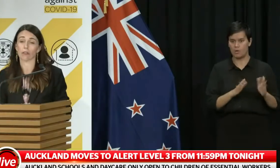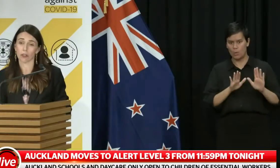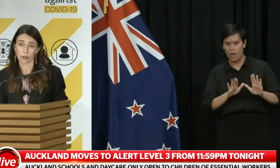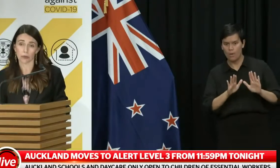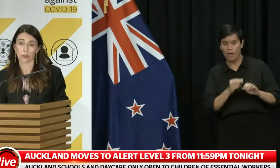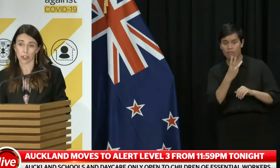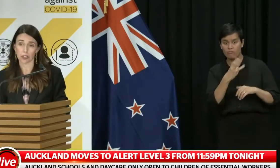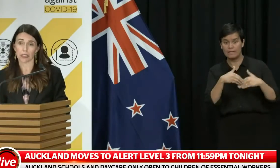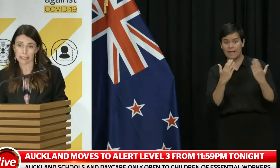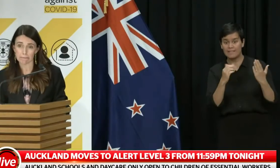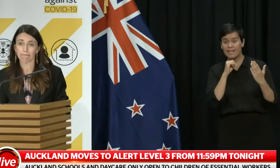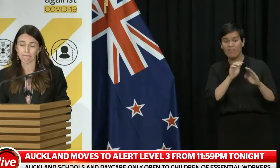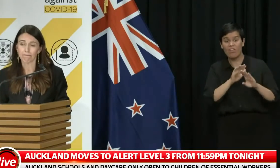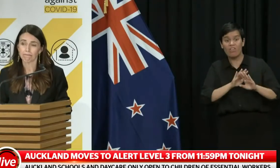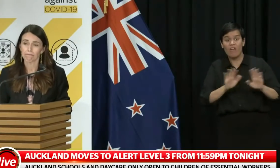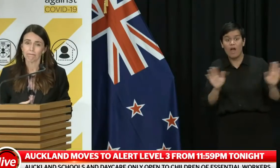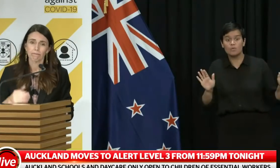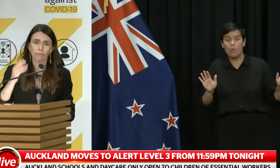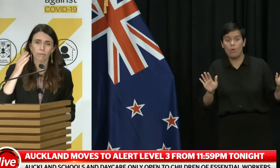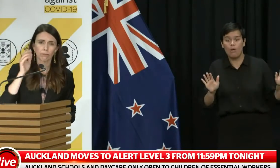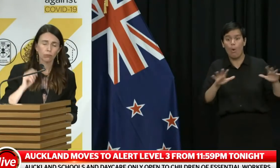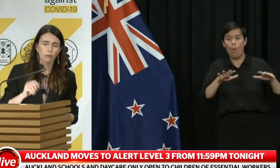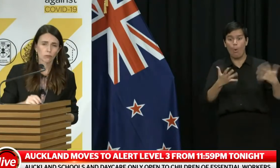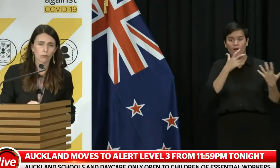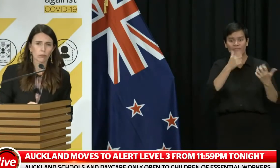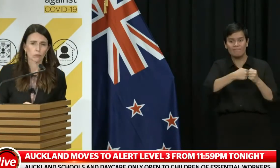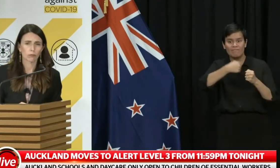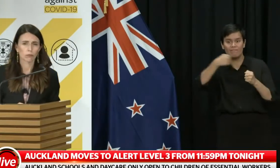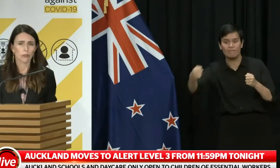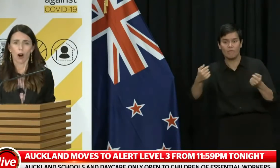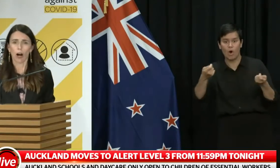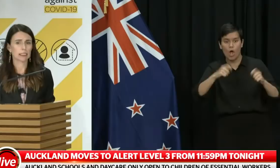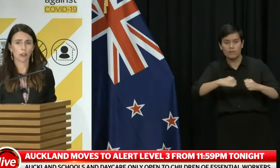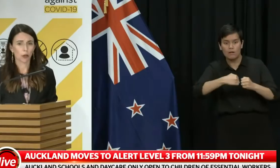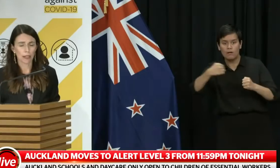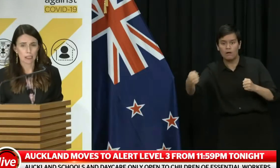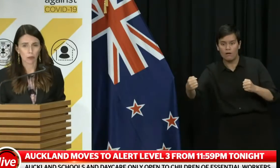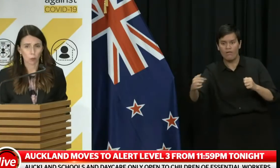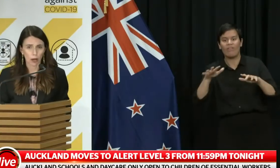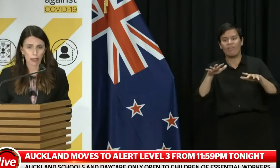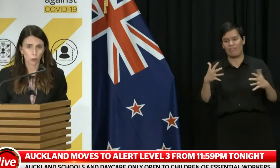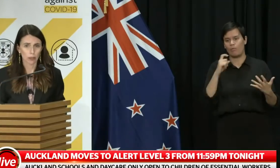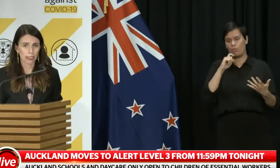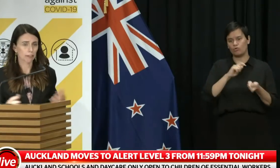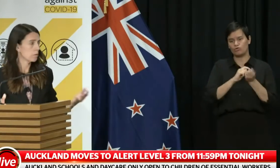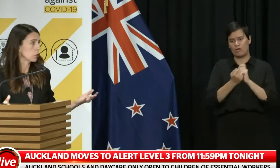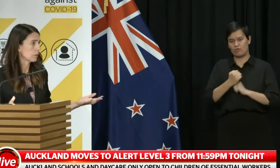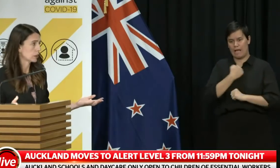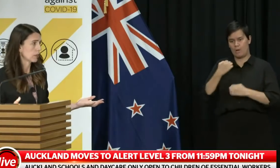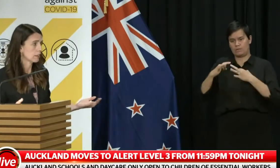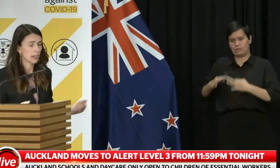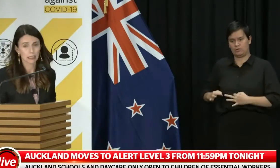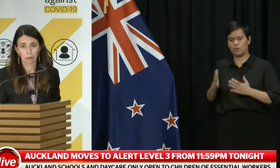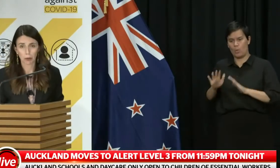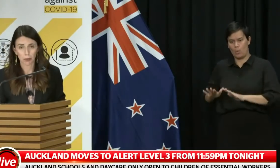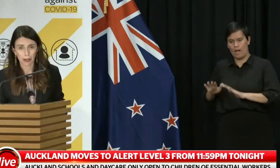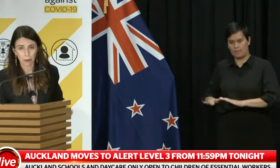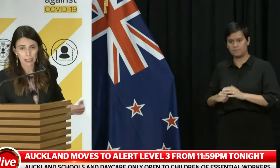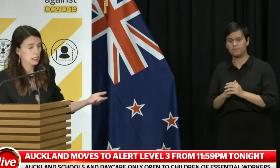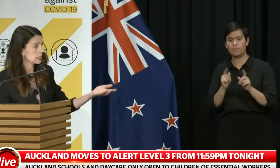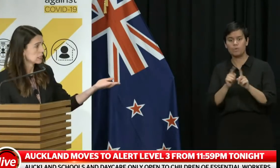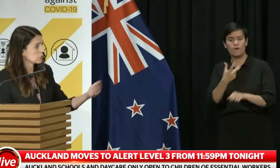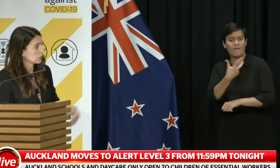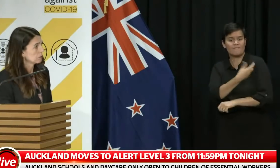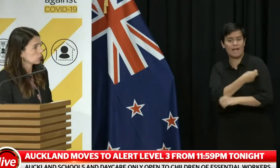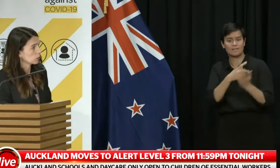lifting out of those restrictions. Will the lockdown slow the vaccine program? I see no reason why it would. Every movement around the vaccine program